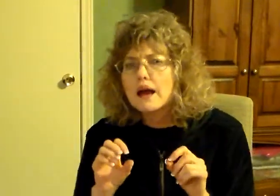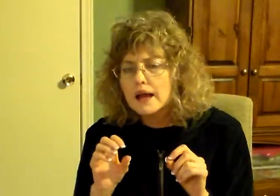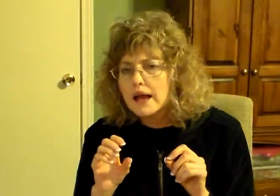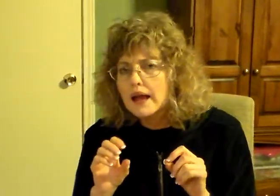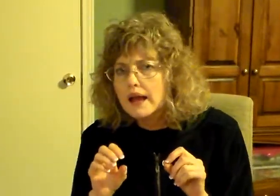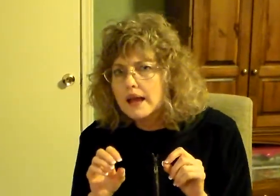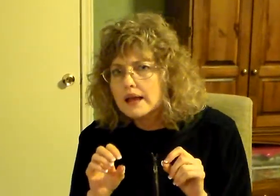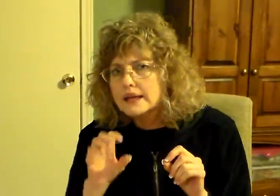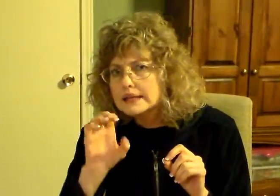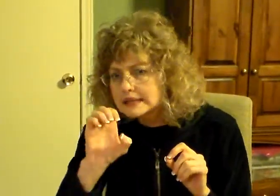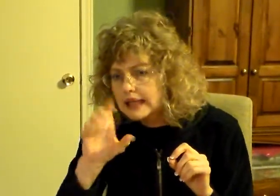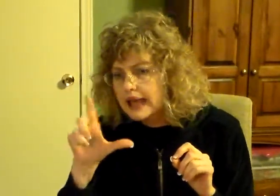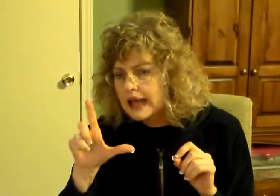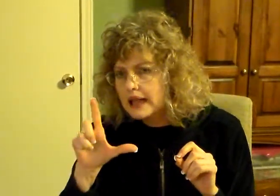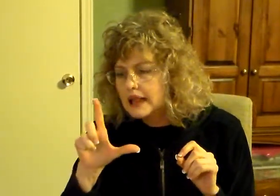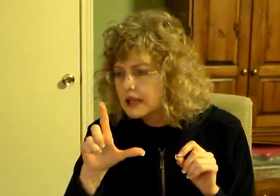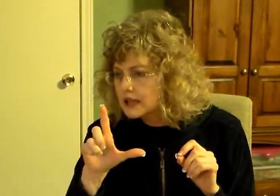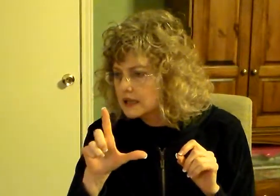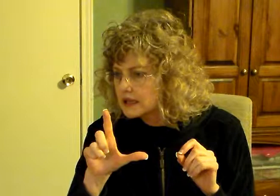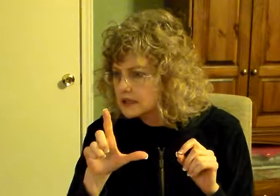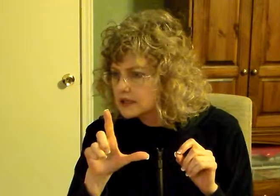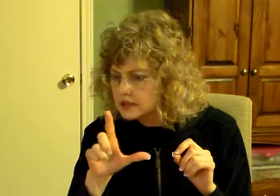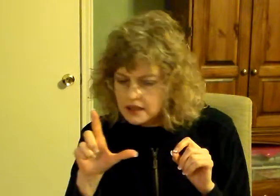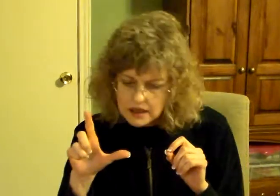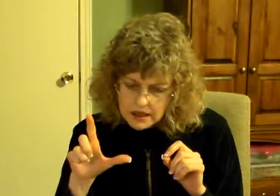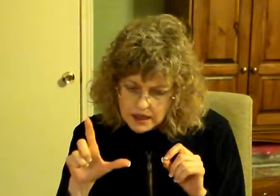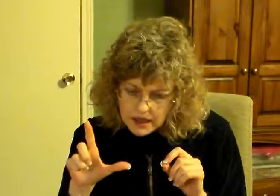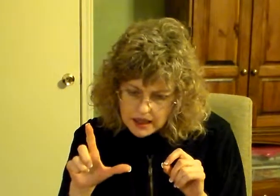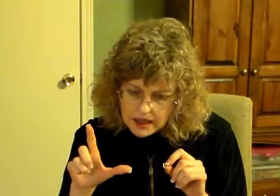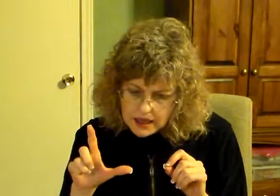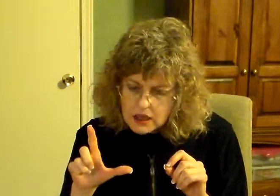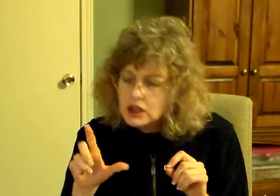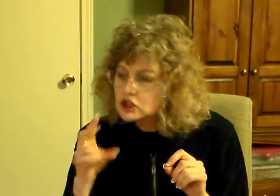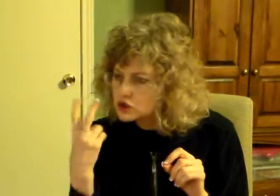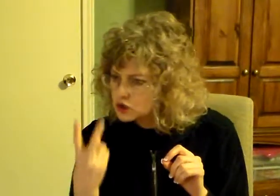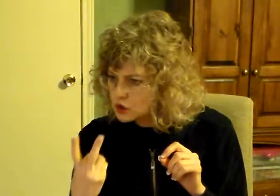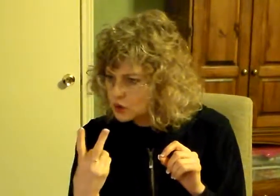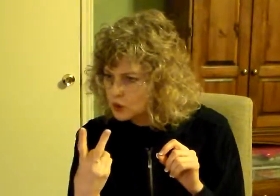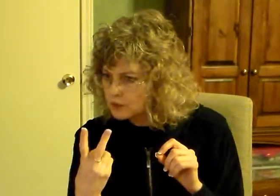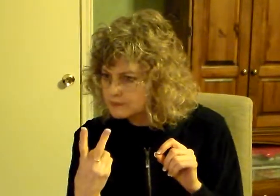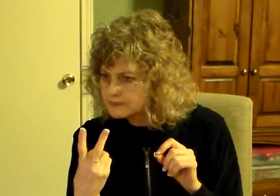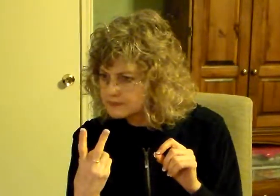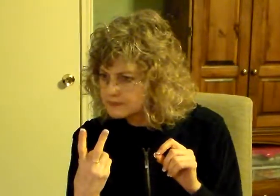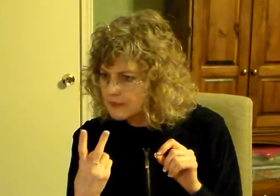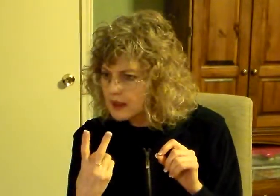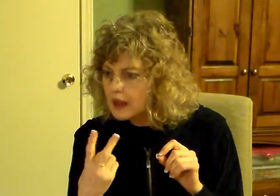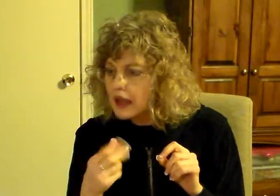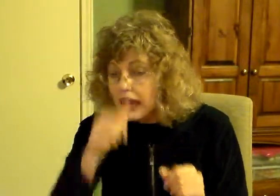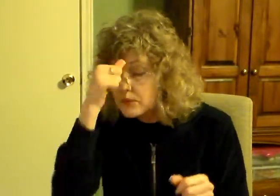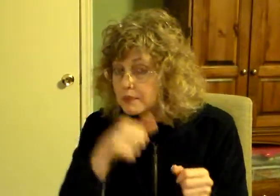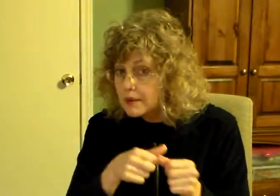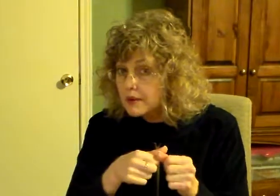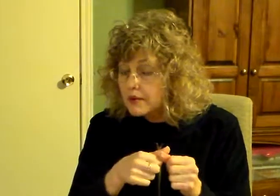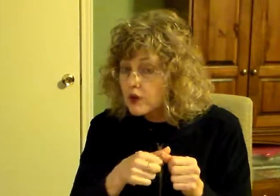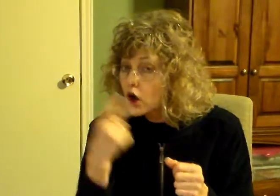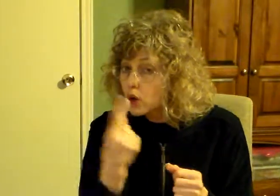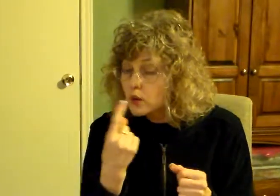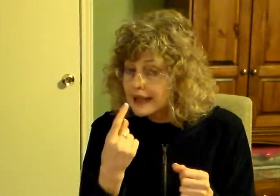fluorine gas is F2. Remember that they are only diatomic in the uncombined or free state. They are not diatomic